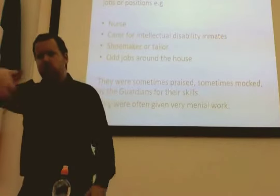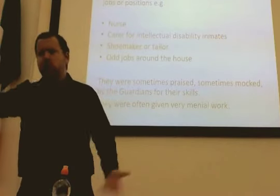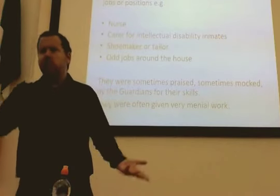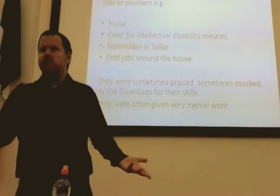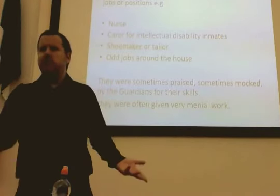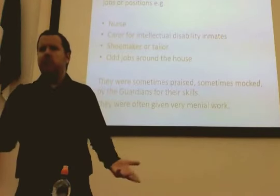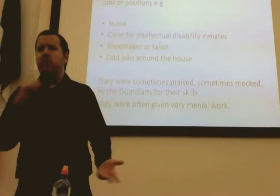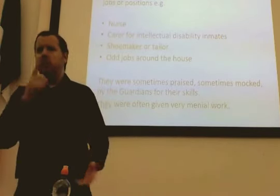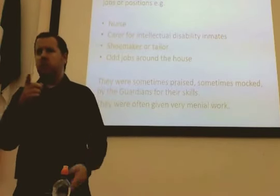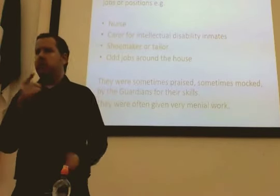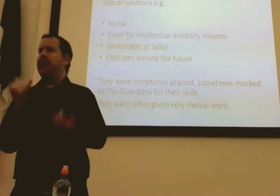still expected to do their bit.